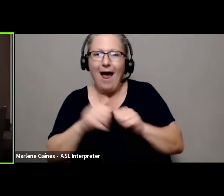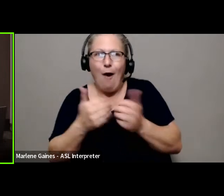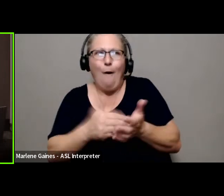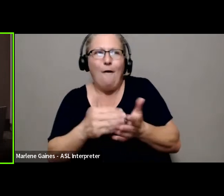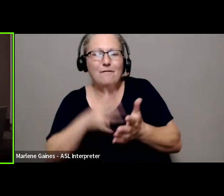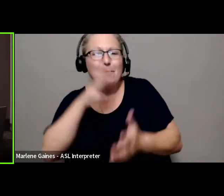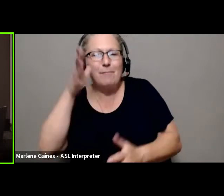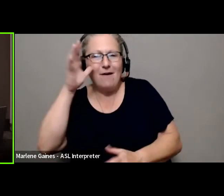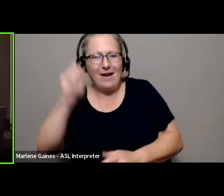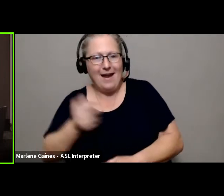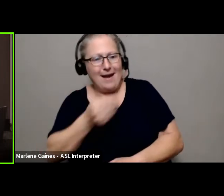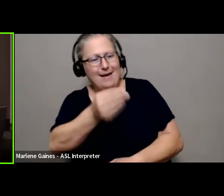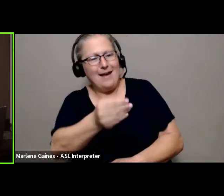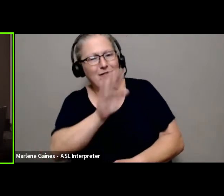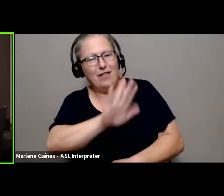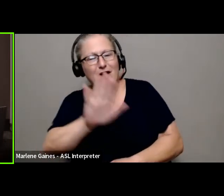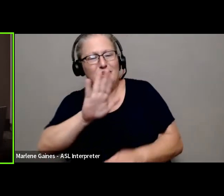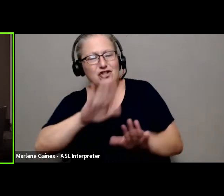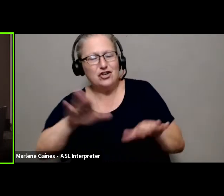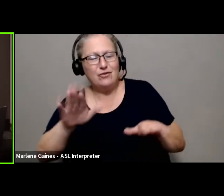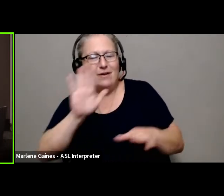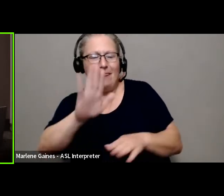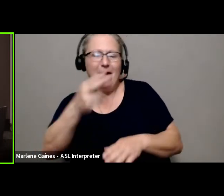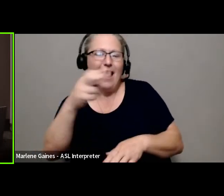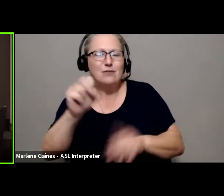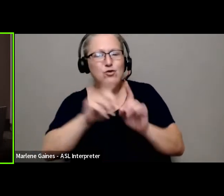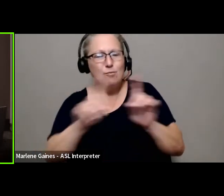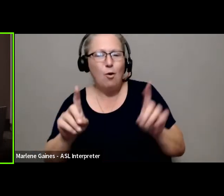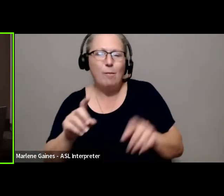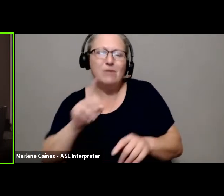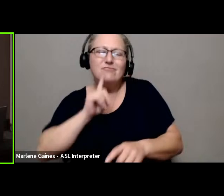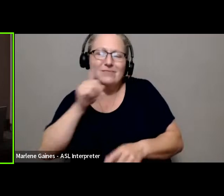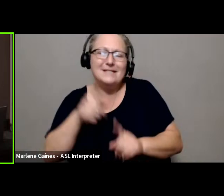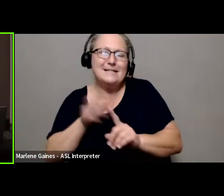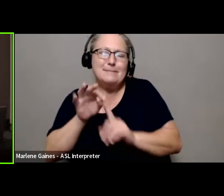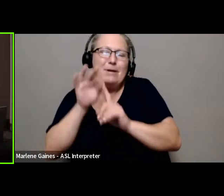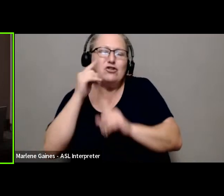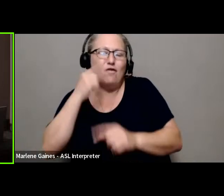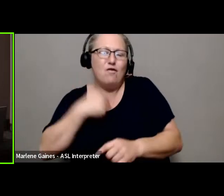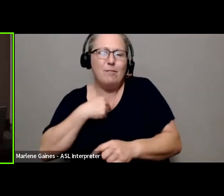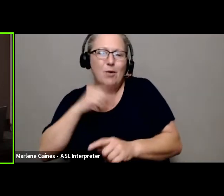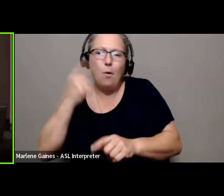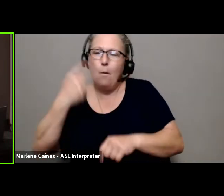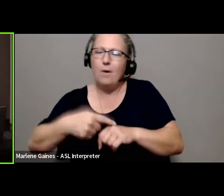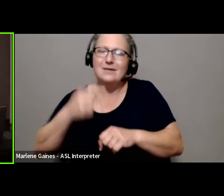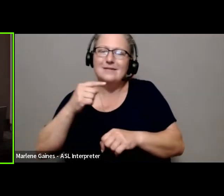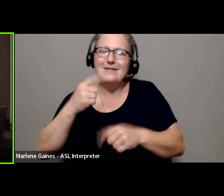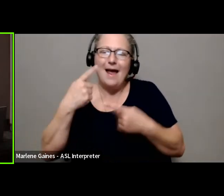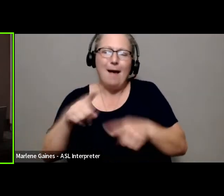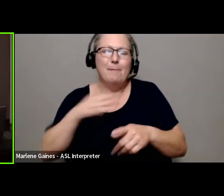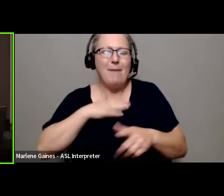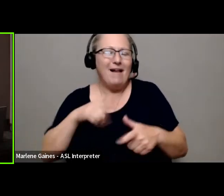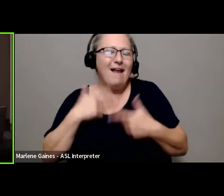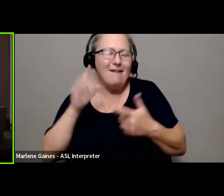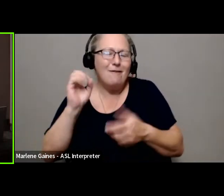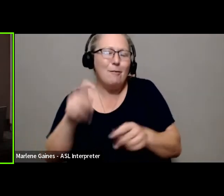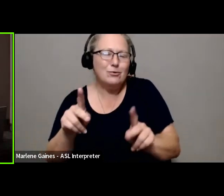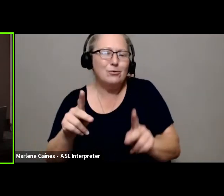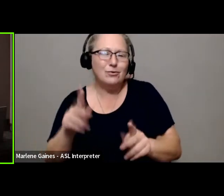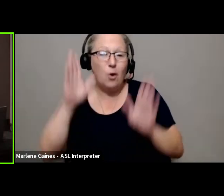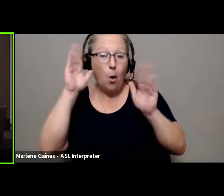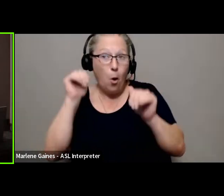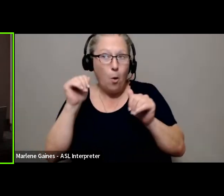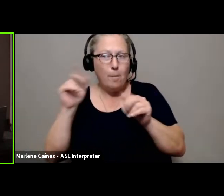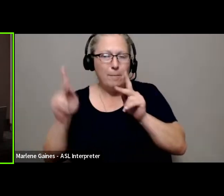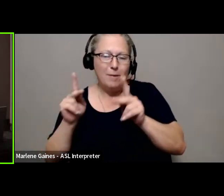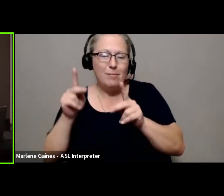parent can give their own child the high school diploma? So that was very special to me, once in a lifetime opportunity. And so I hope some people took some pictures